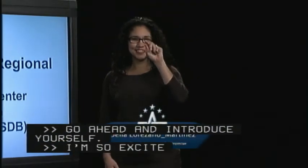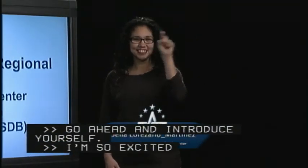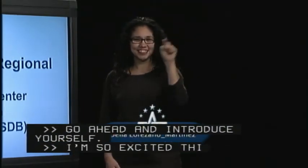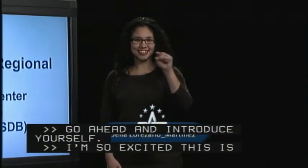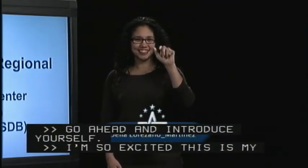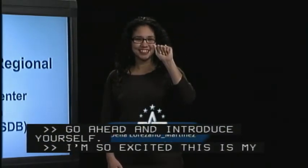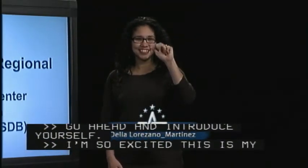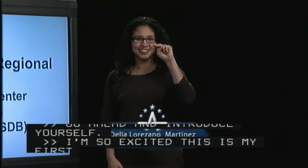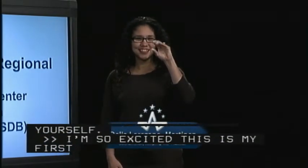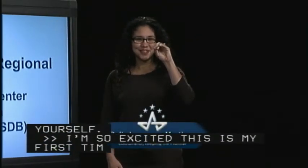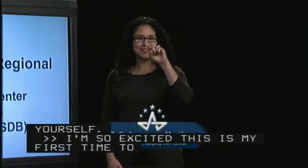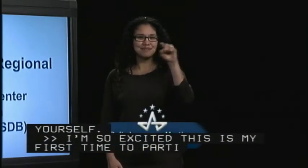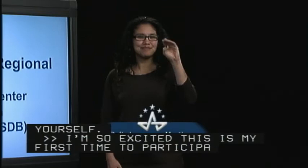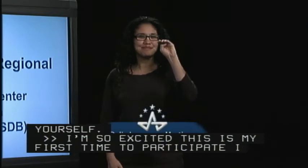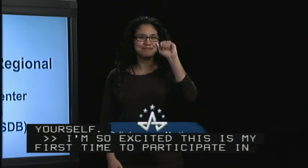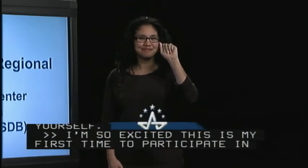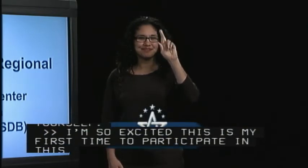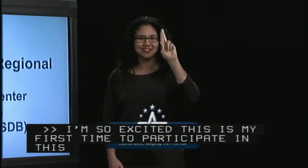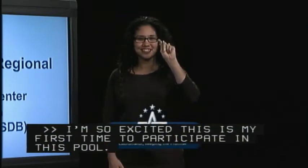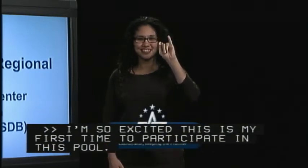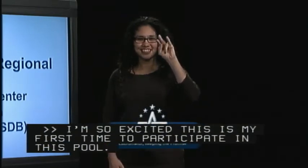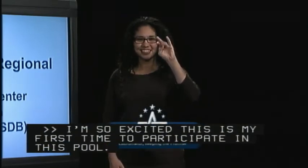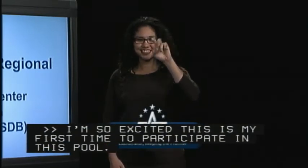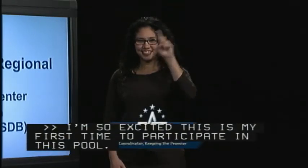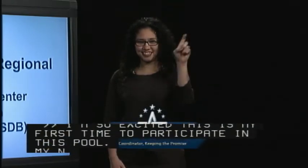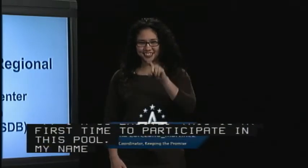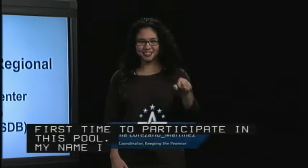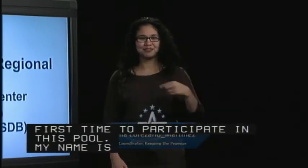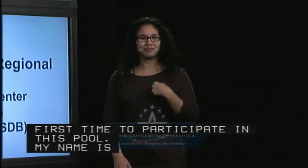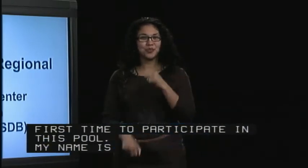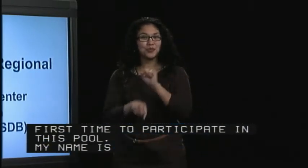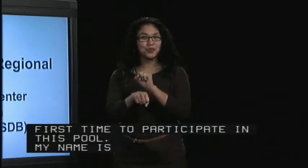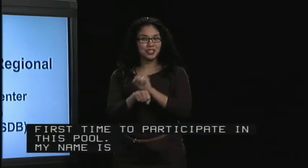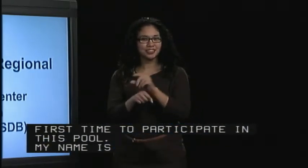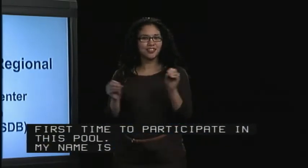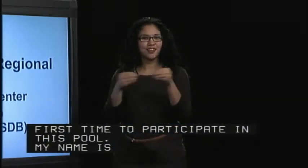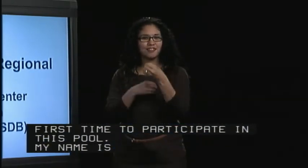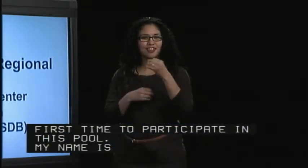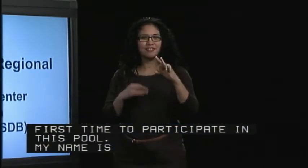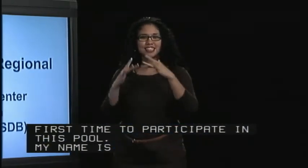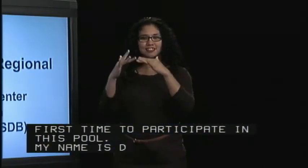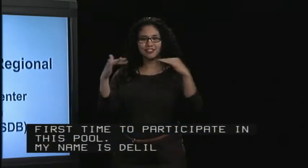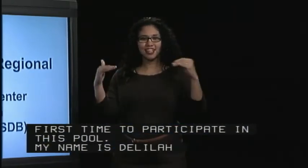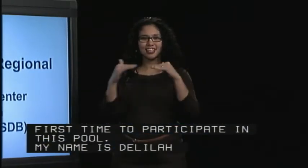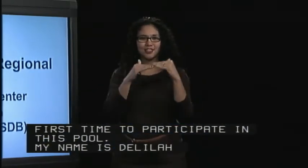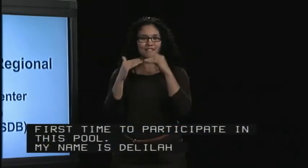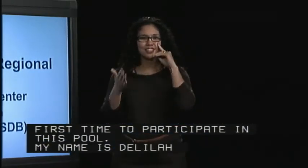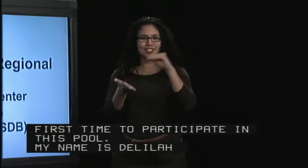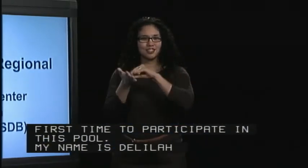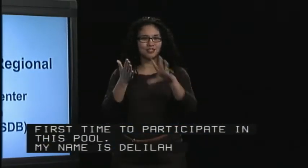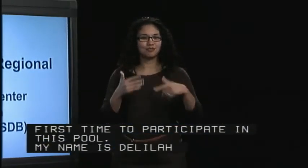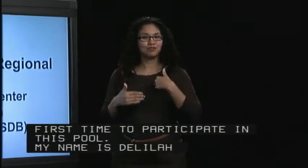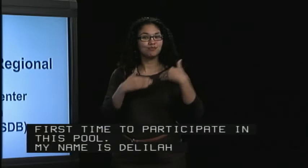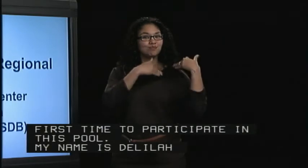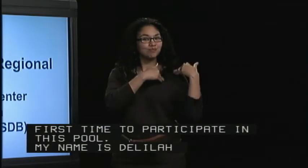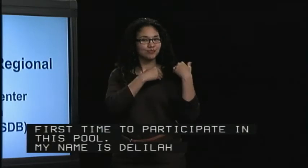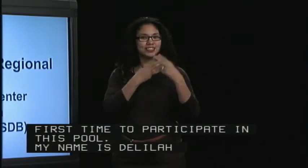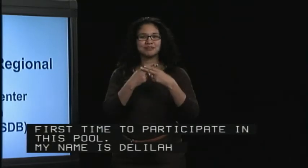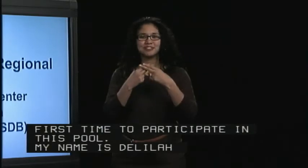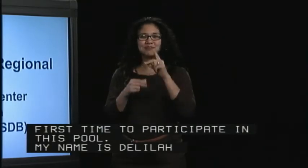is Delila Lorenzo Martinez, and I work in the Office of Diversity and Equity for Students, and I'm